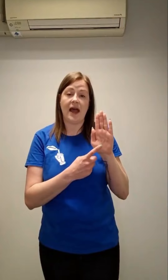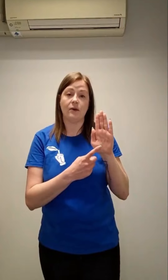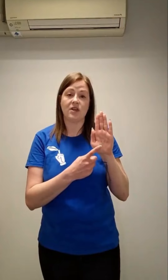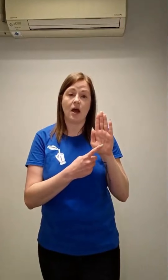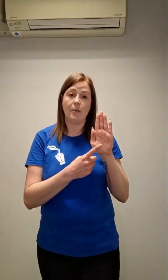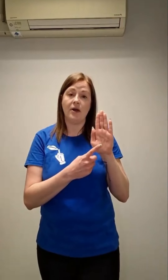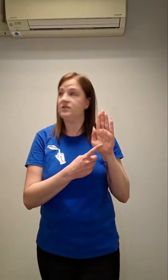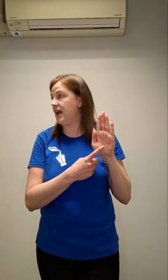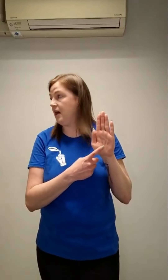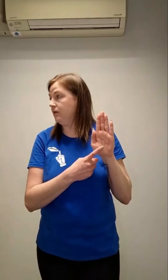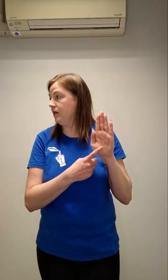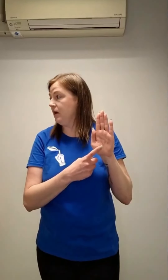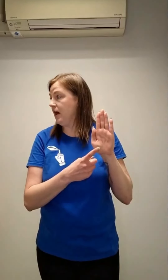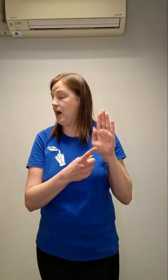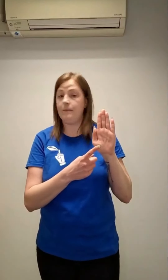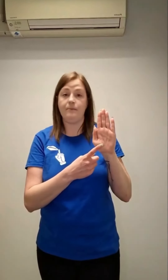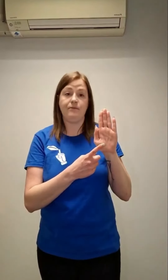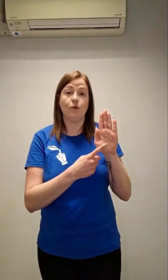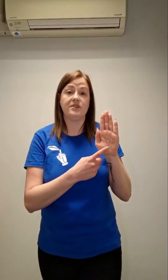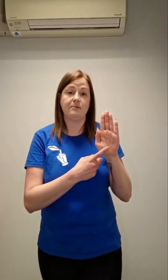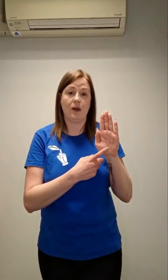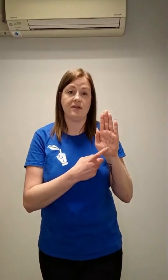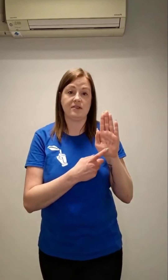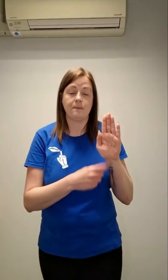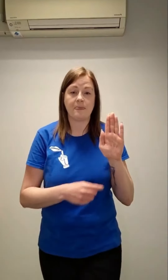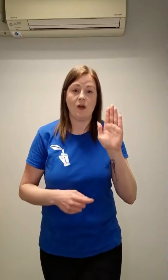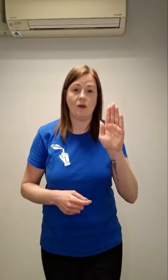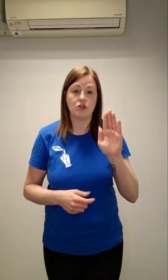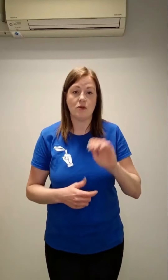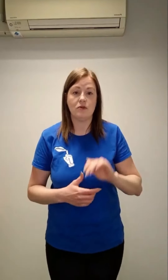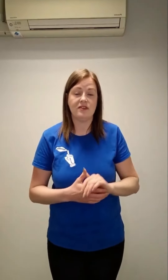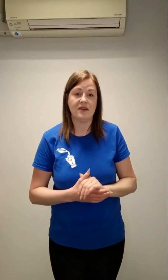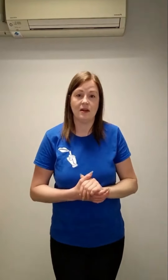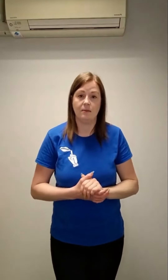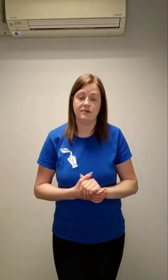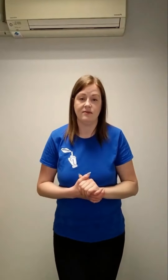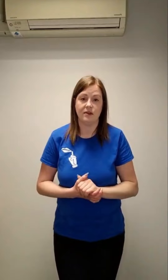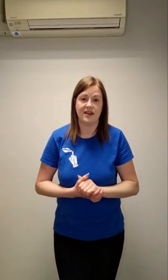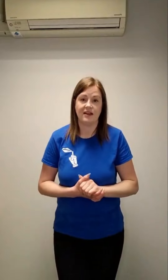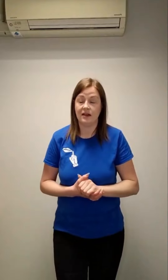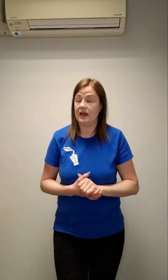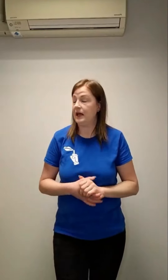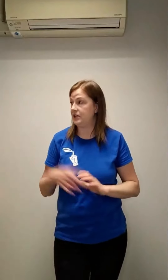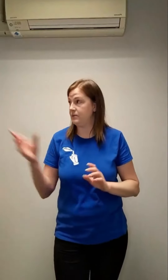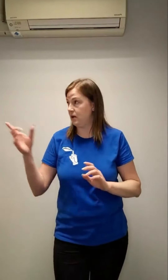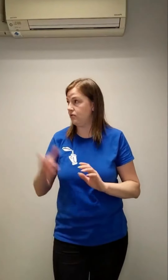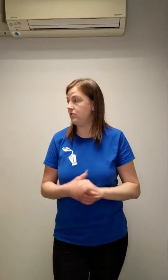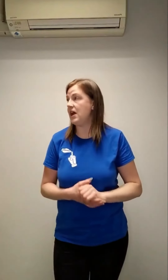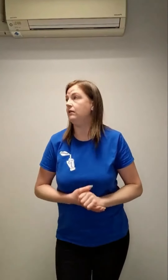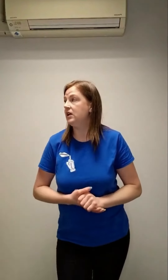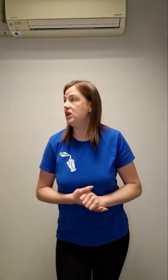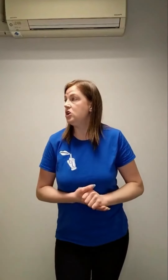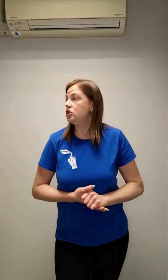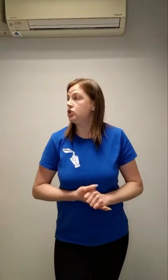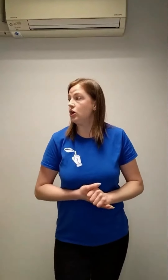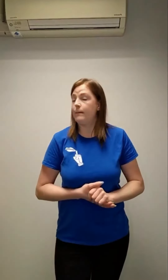out, up, down, forwards and backwards, and I will show you some examples of those as we go through now. So